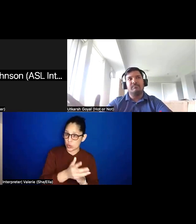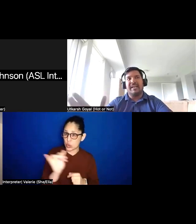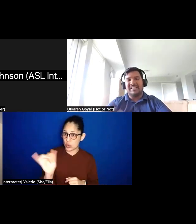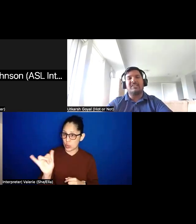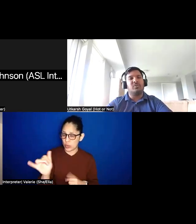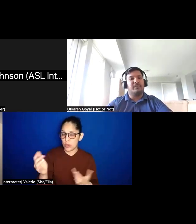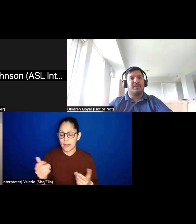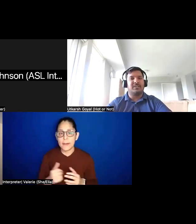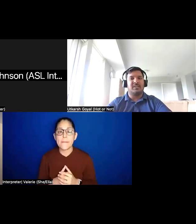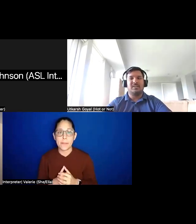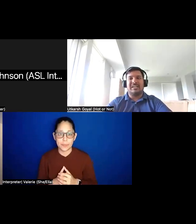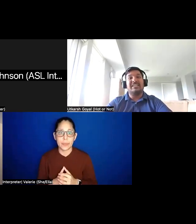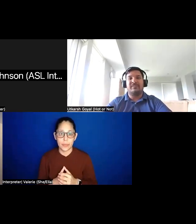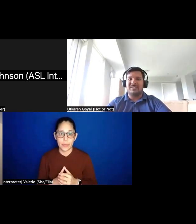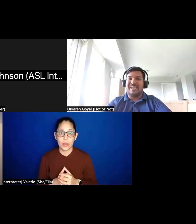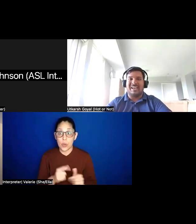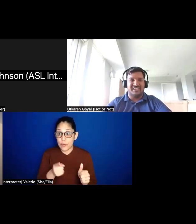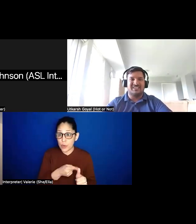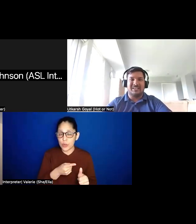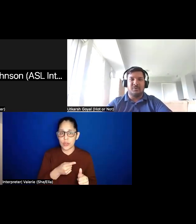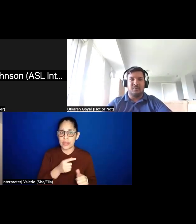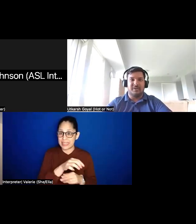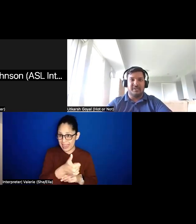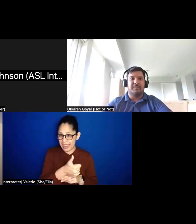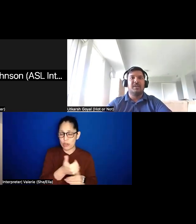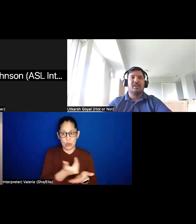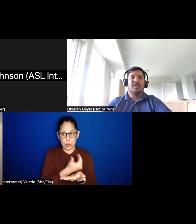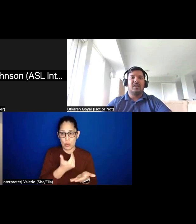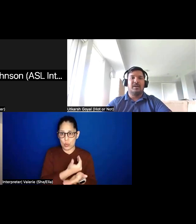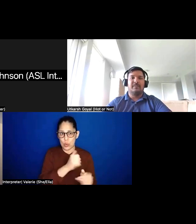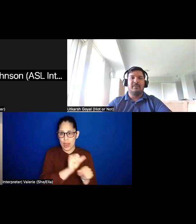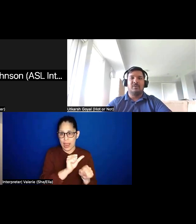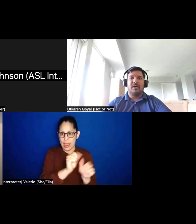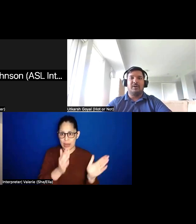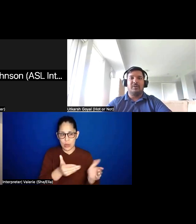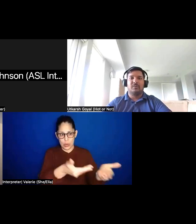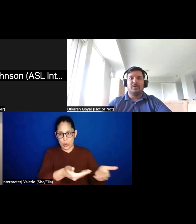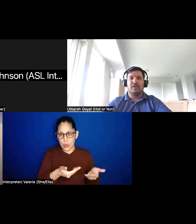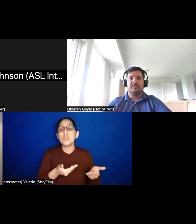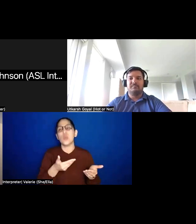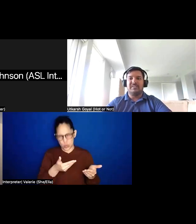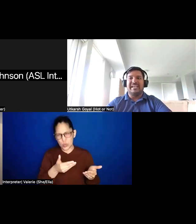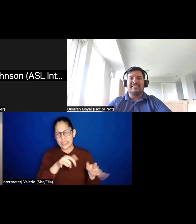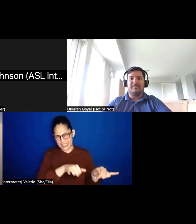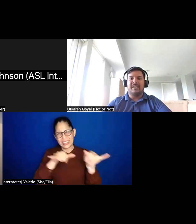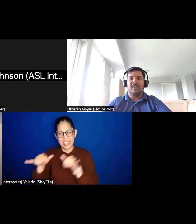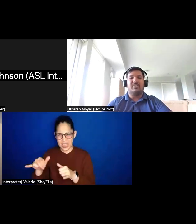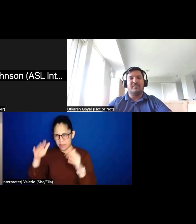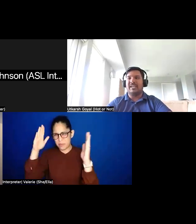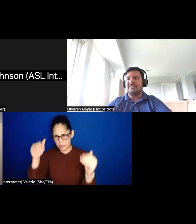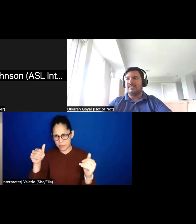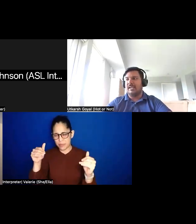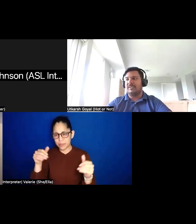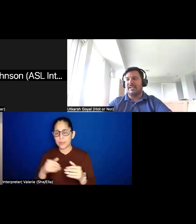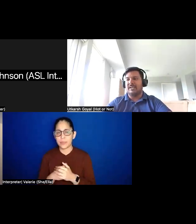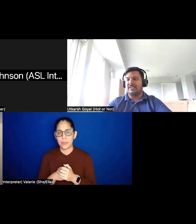basically extends to at least the first 10 hires that you do in your team. How do you get somebody in? And